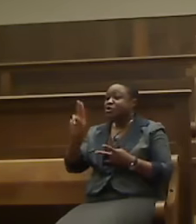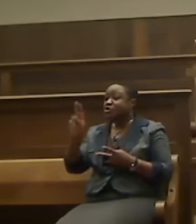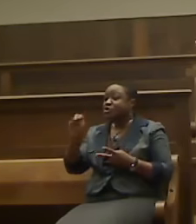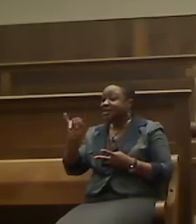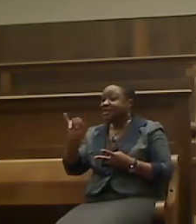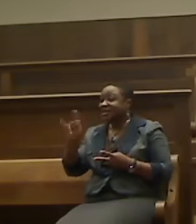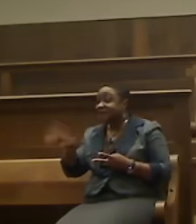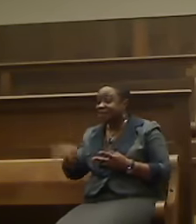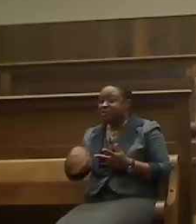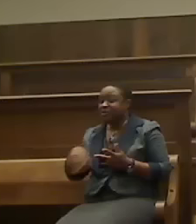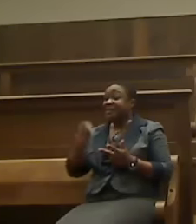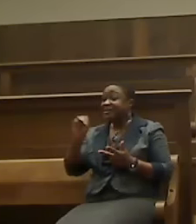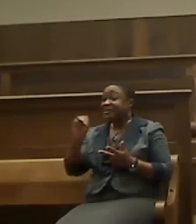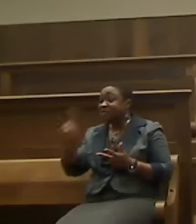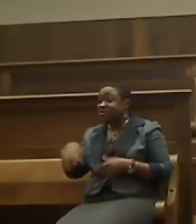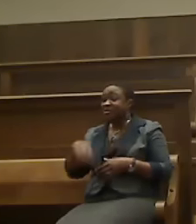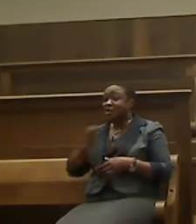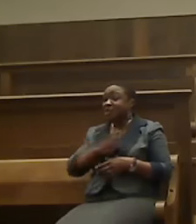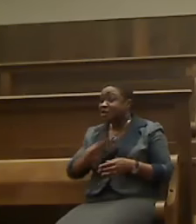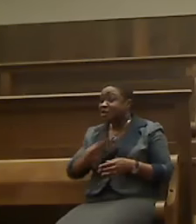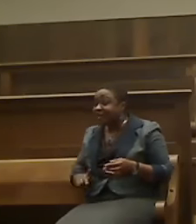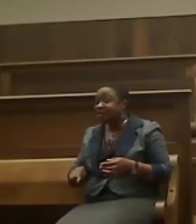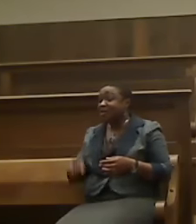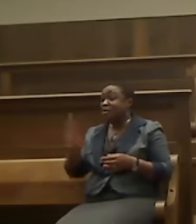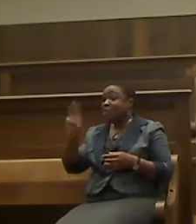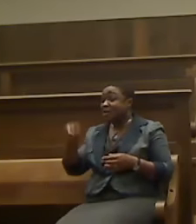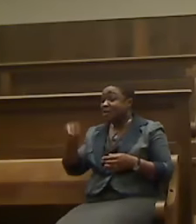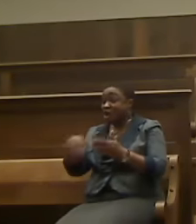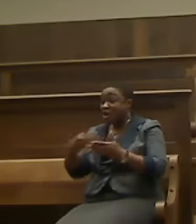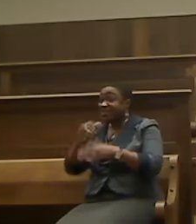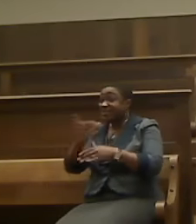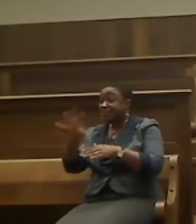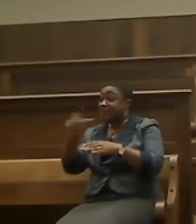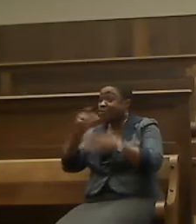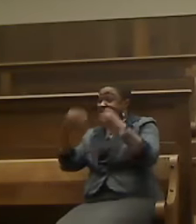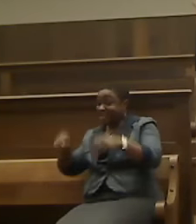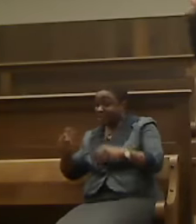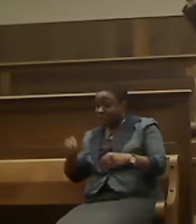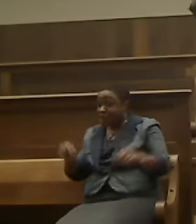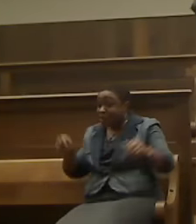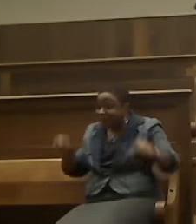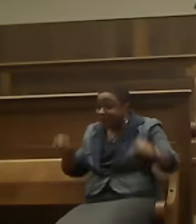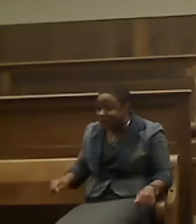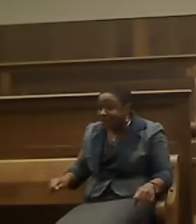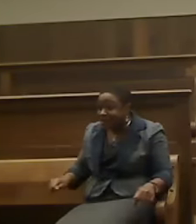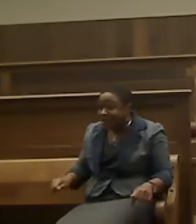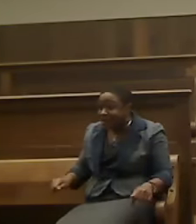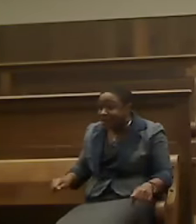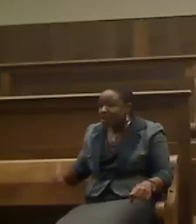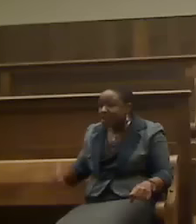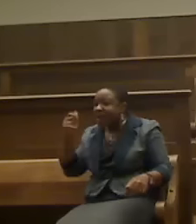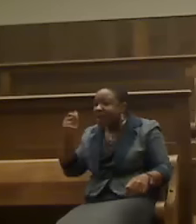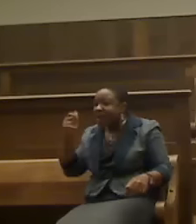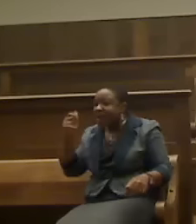McDonald's, Burger King, Walmart, all the same companies that sell us GMOs here. Because they had the education by